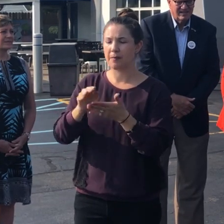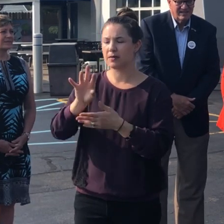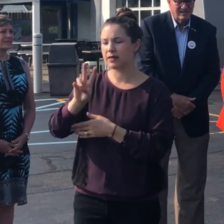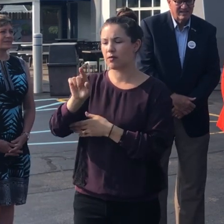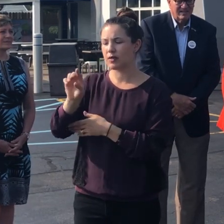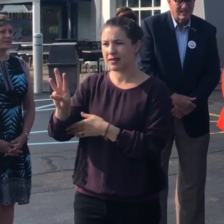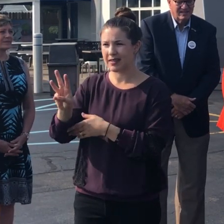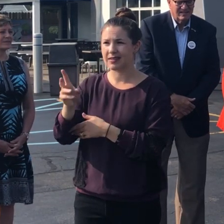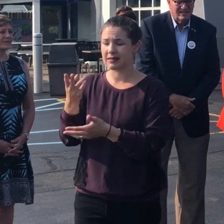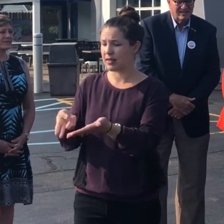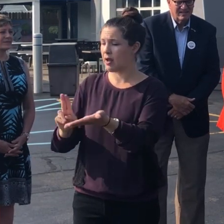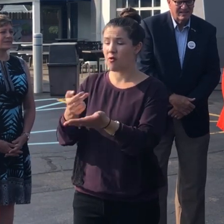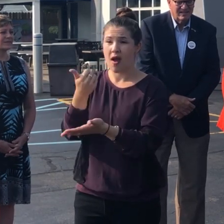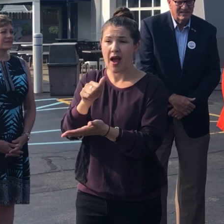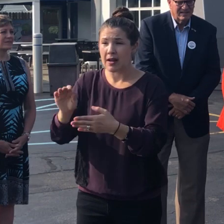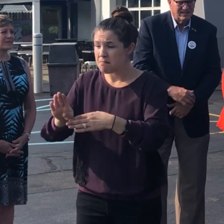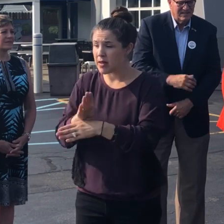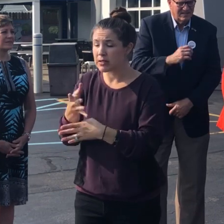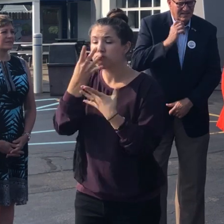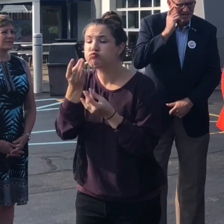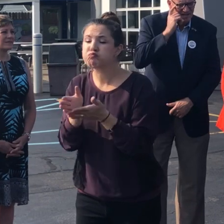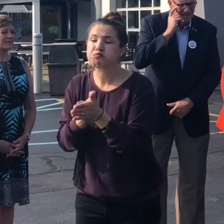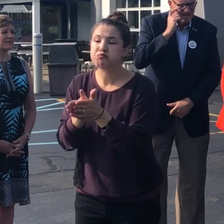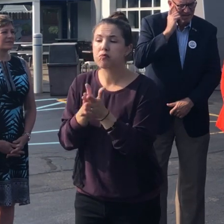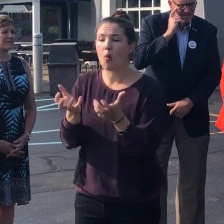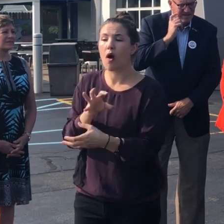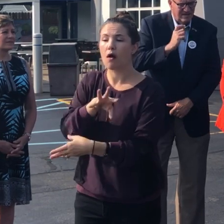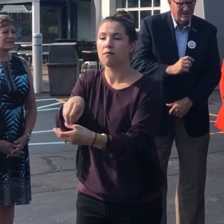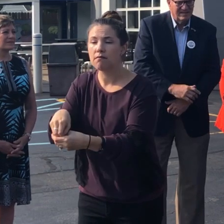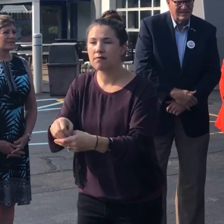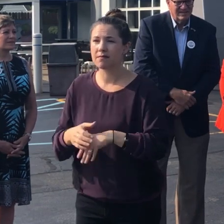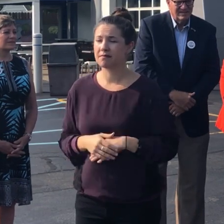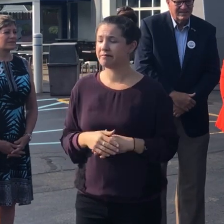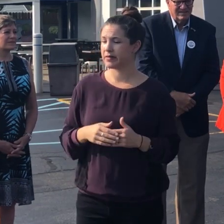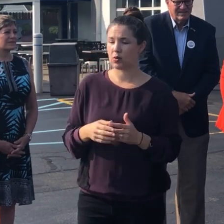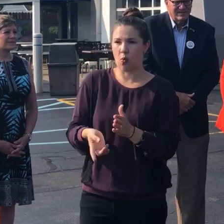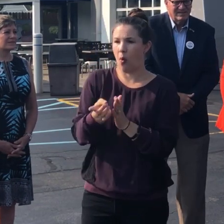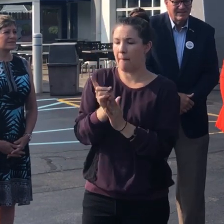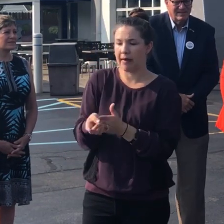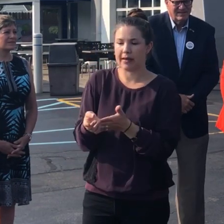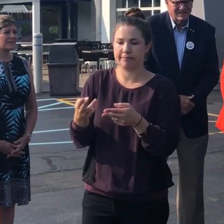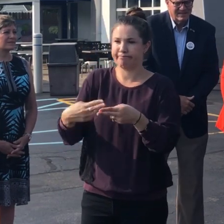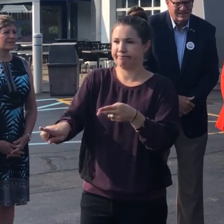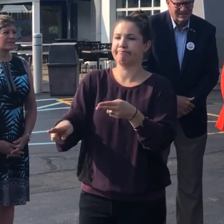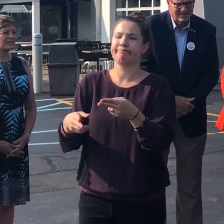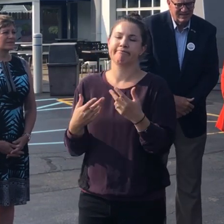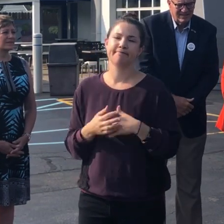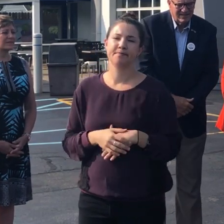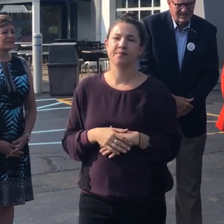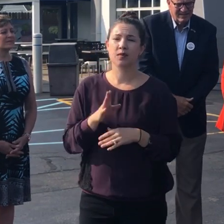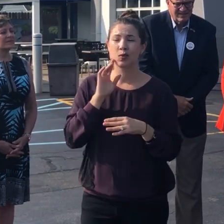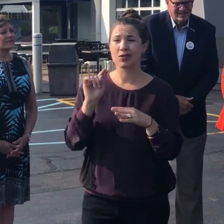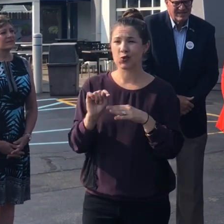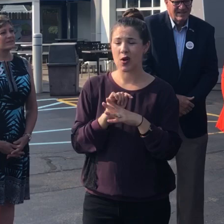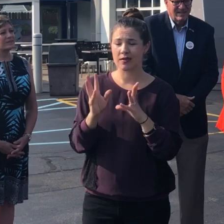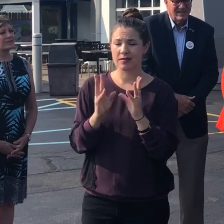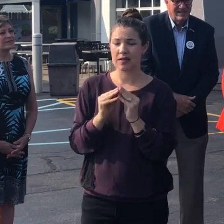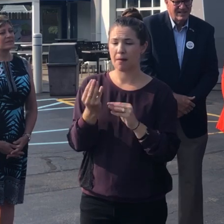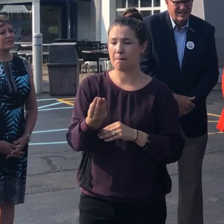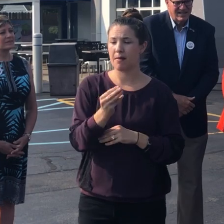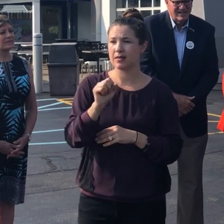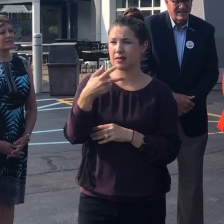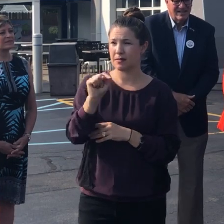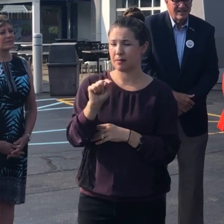sign-up process for any merchant that's interested in joining. It takes less than a minute. We'll be doing a training session Monday,